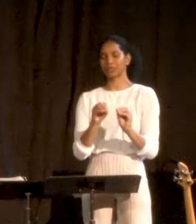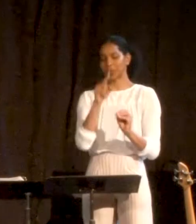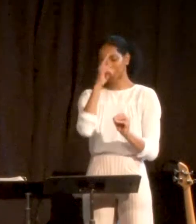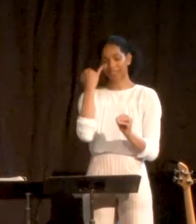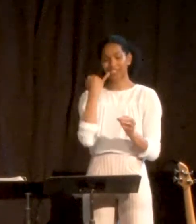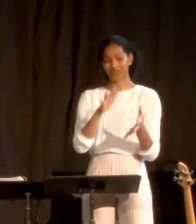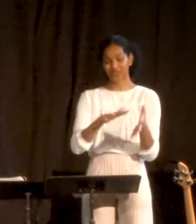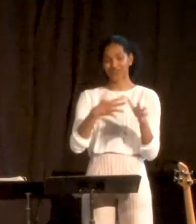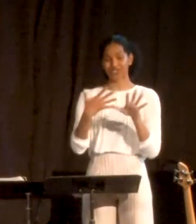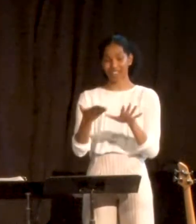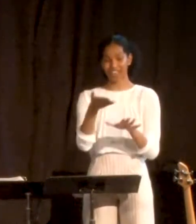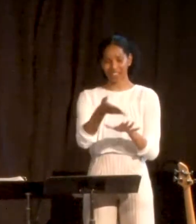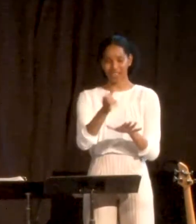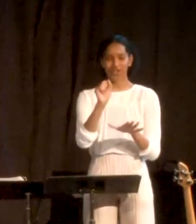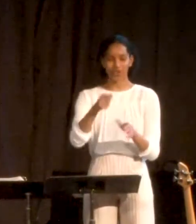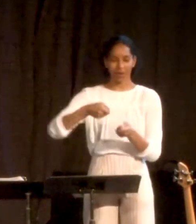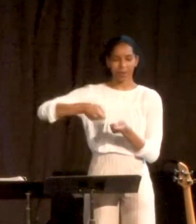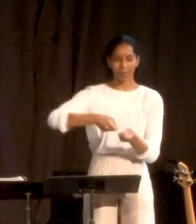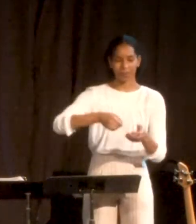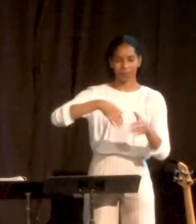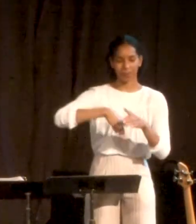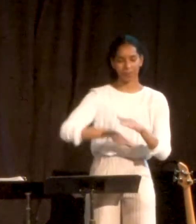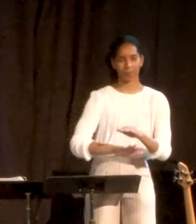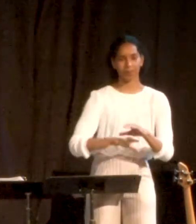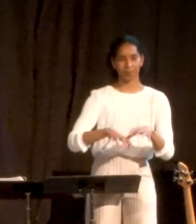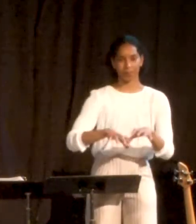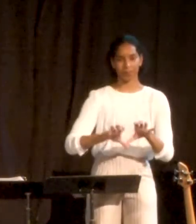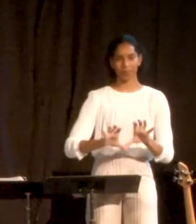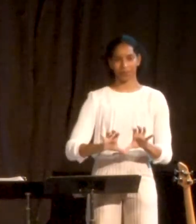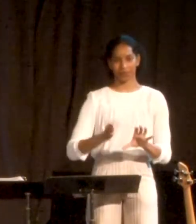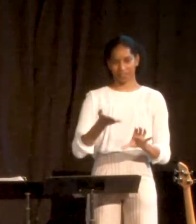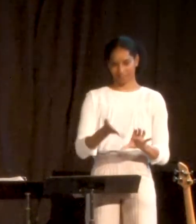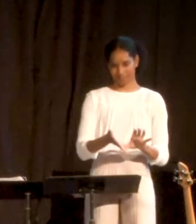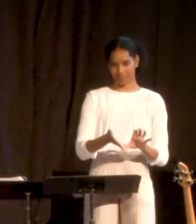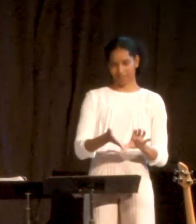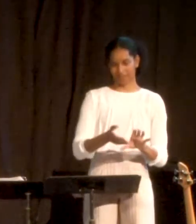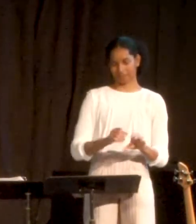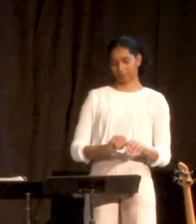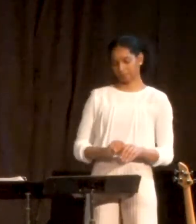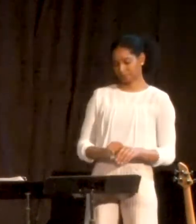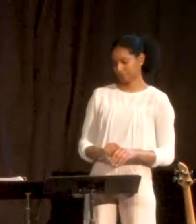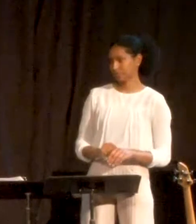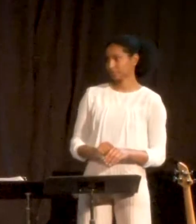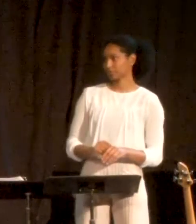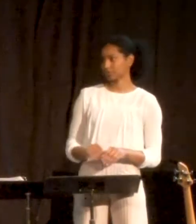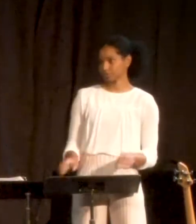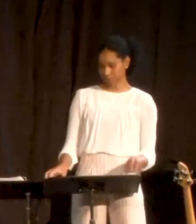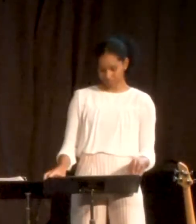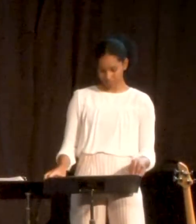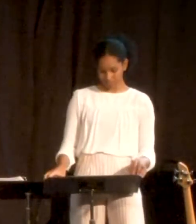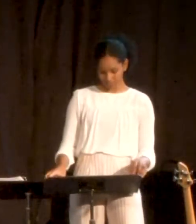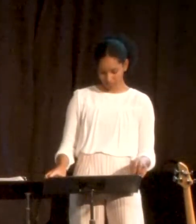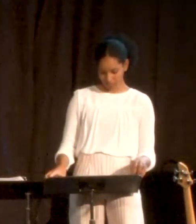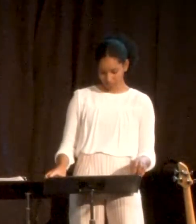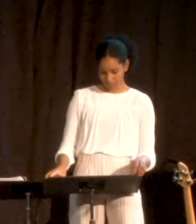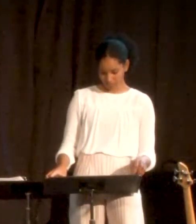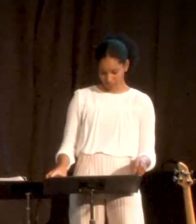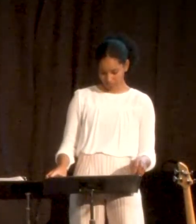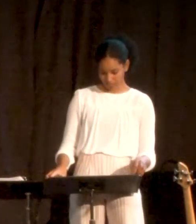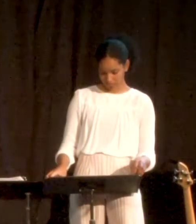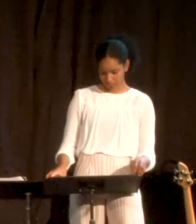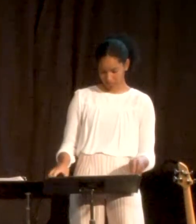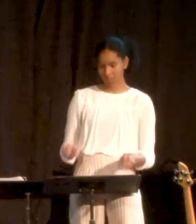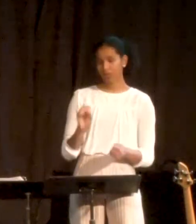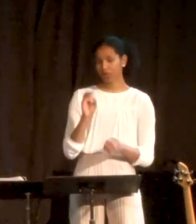And then, as now, wives, if they made it through childbirth and all of that, wives tended to outlive